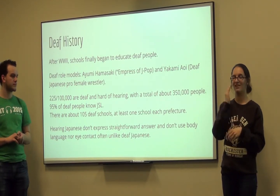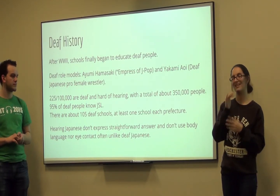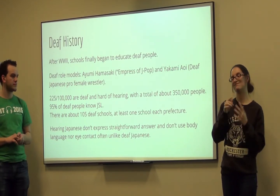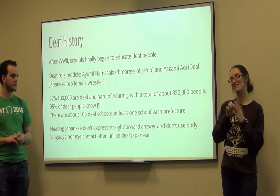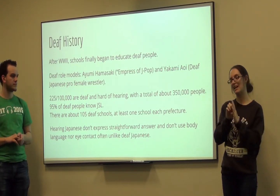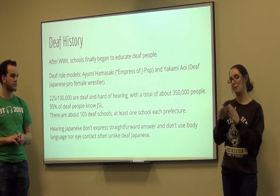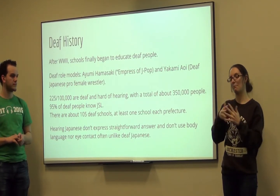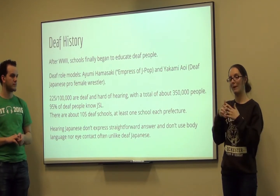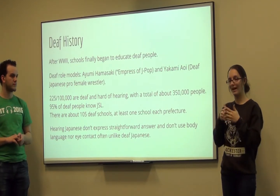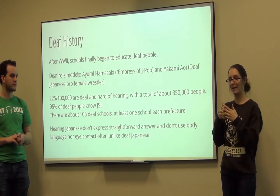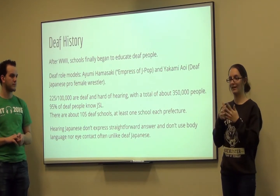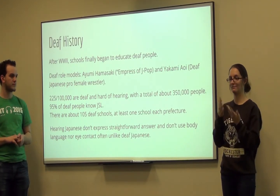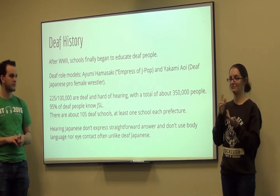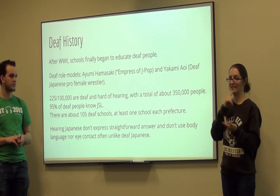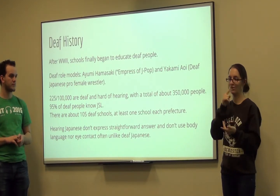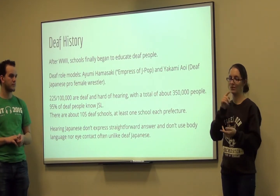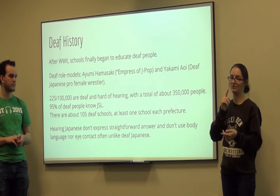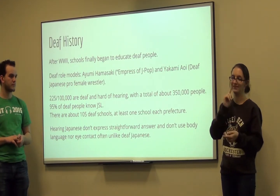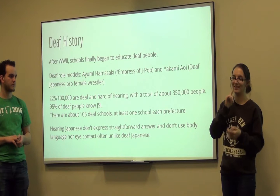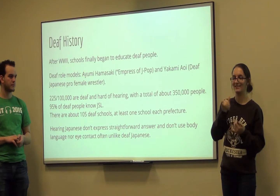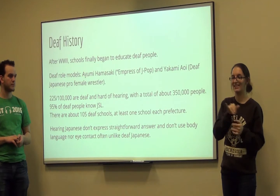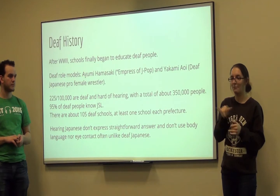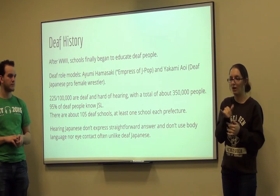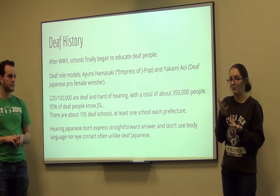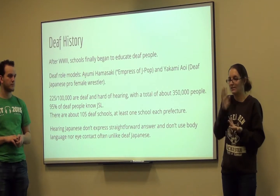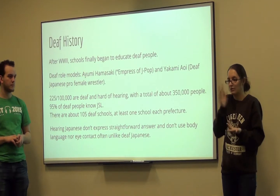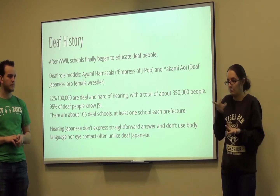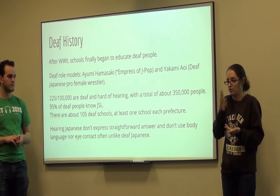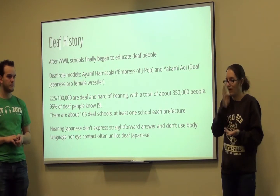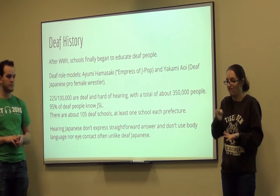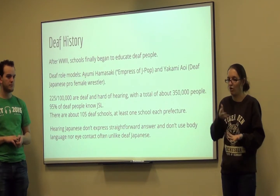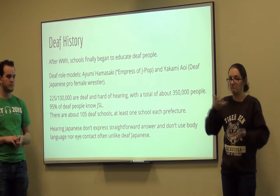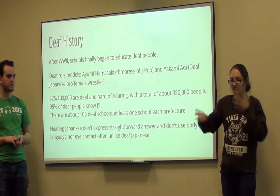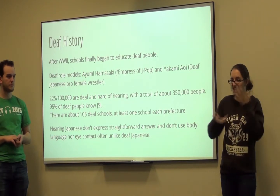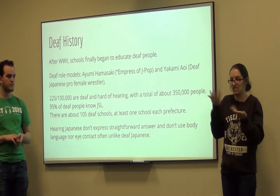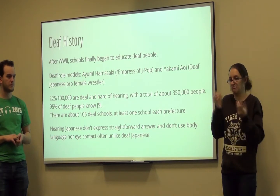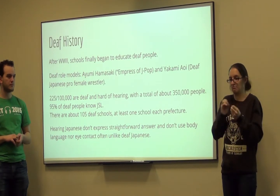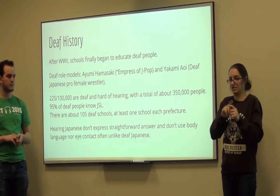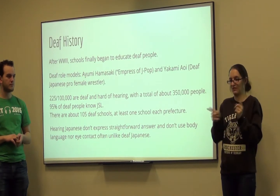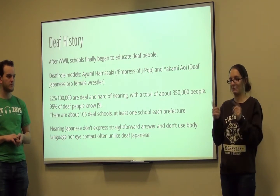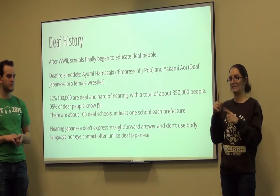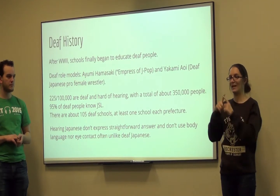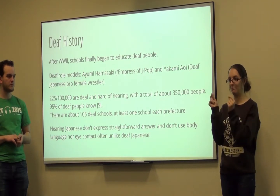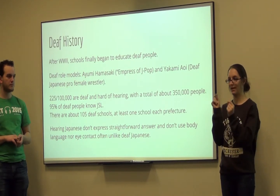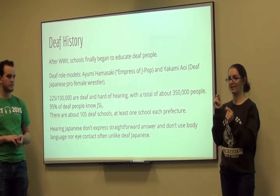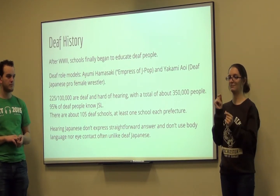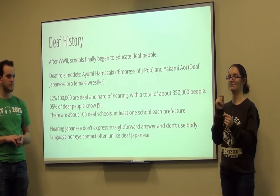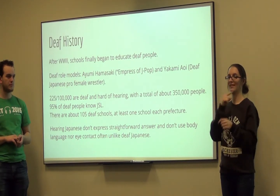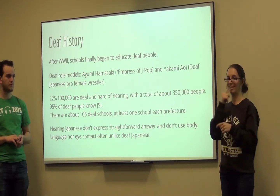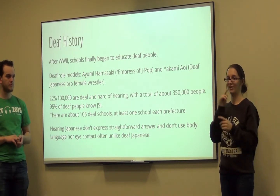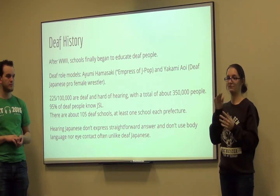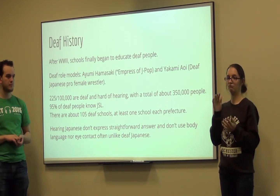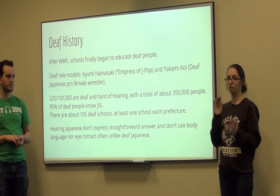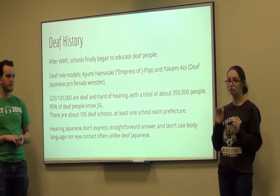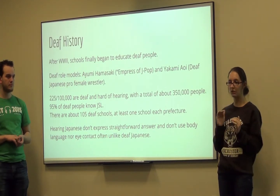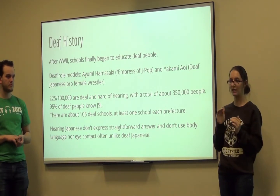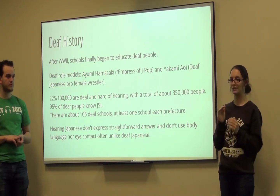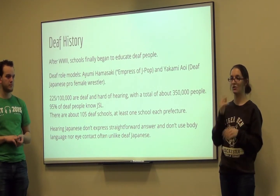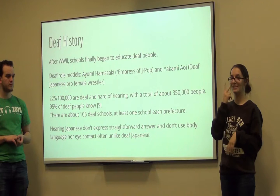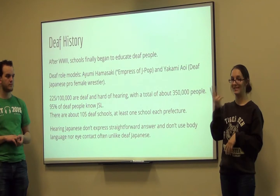And, for example, here in America, deaf people and hearing people, both gesture sometimes, and